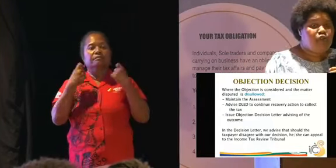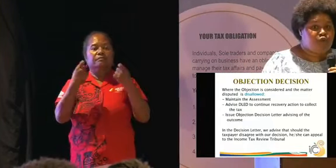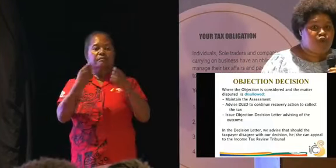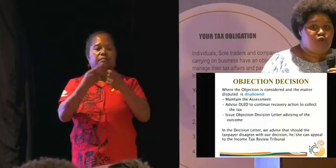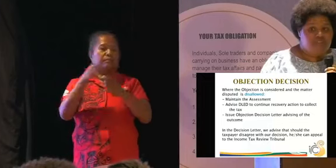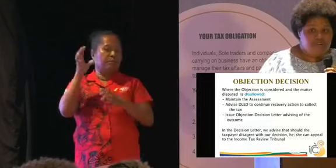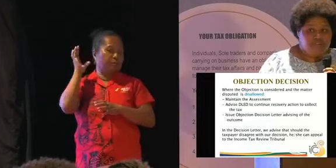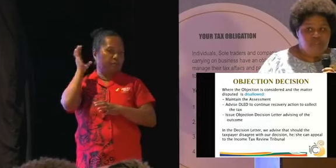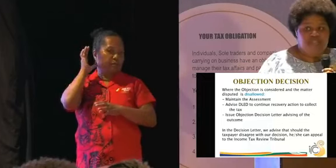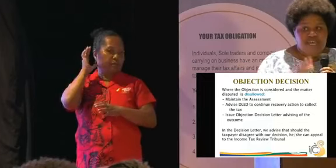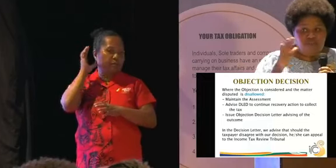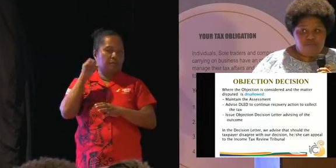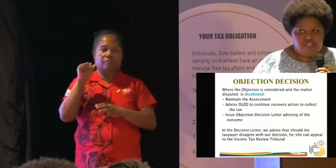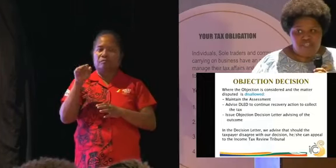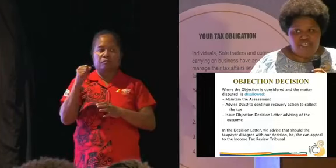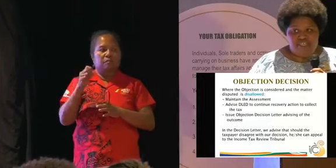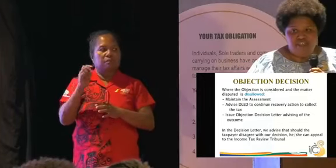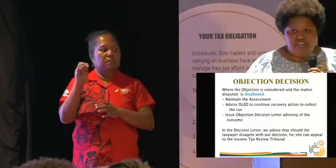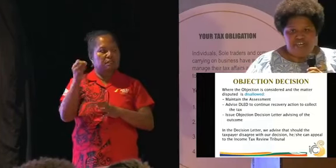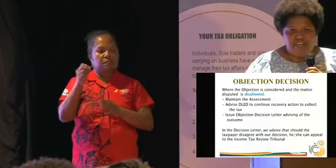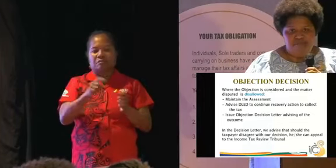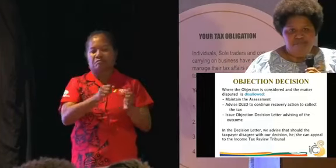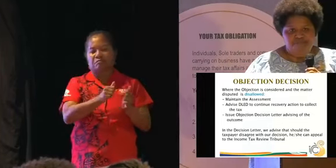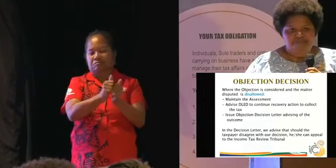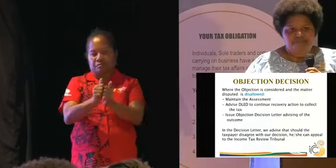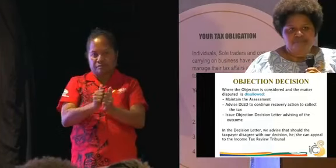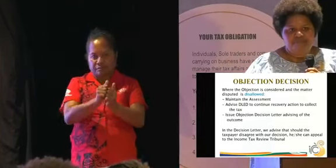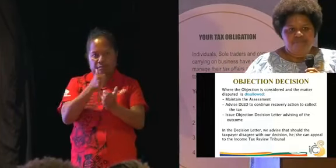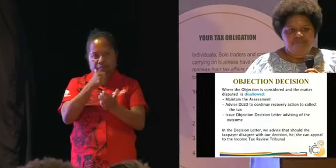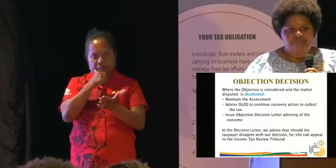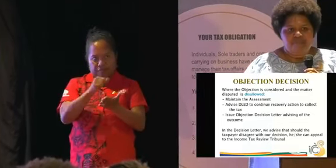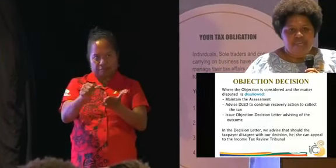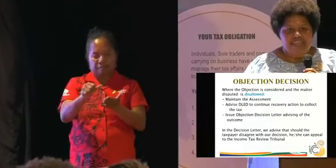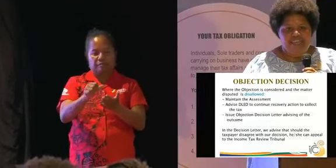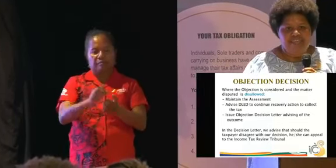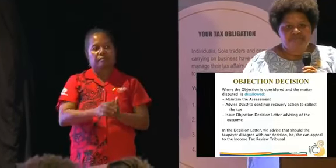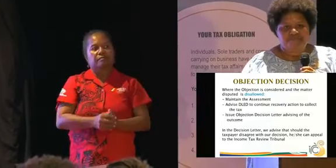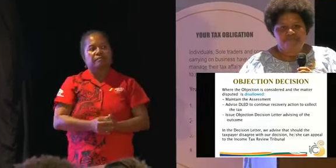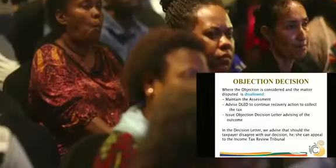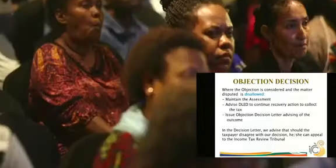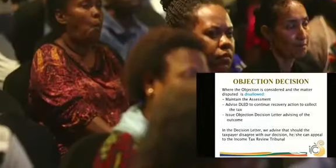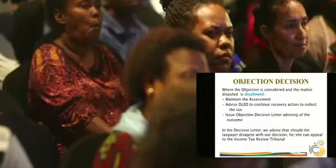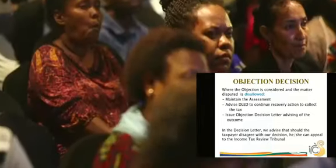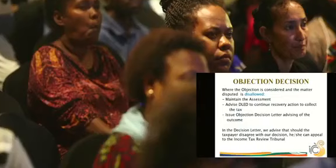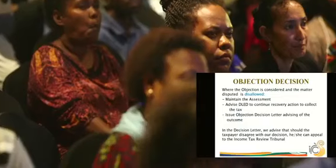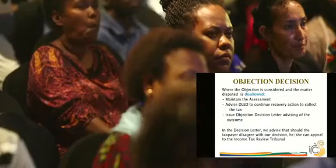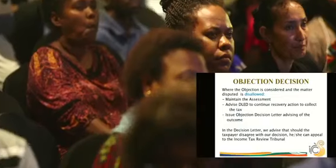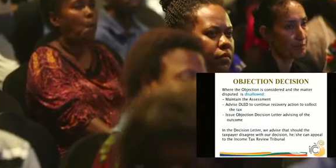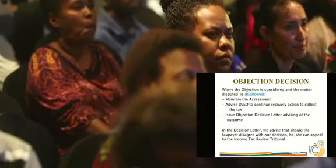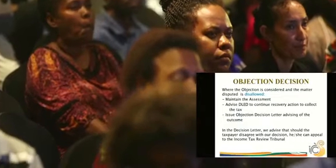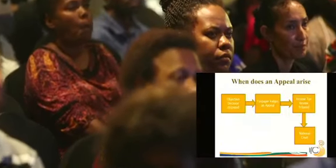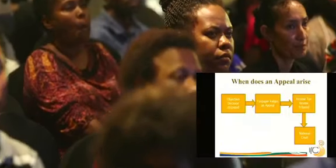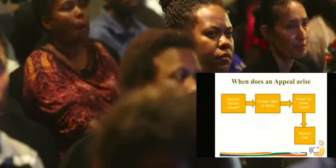event you don't agree with that objection decision letter. Okay?